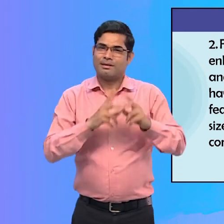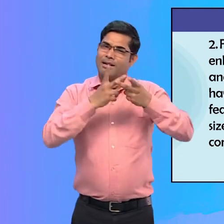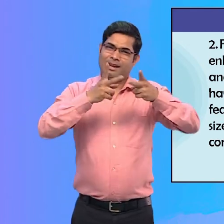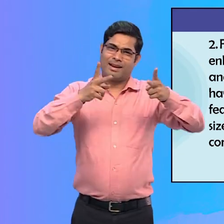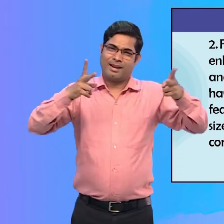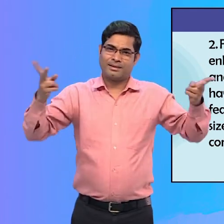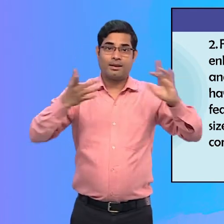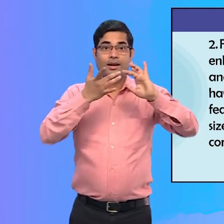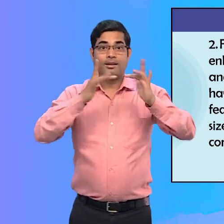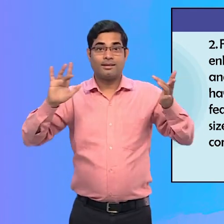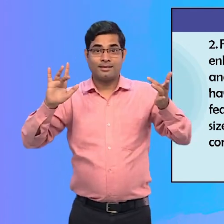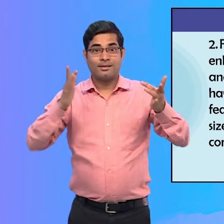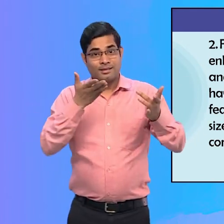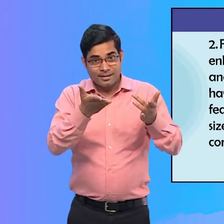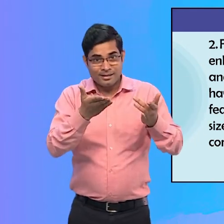and other web page content.